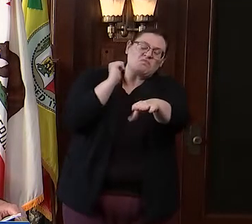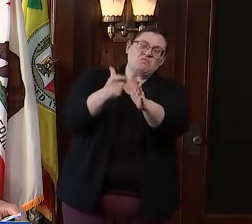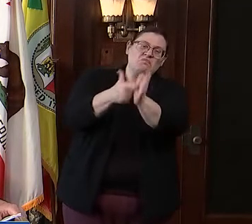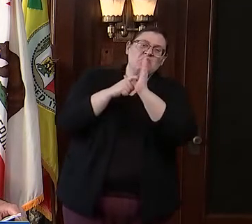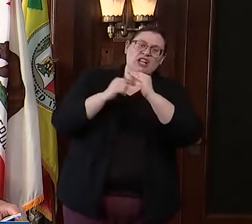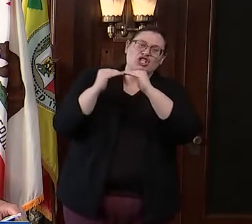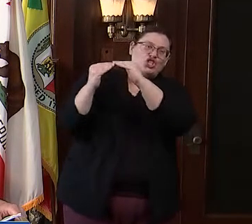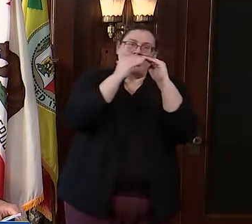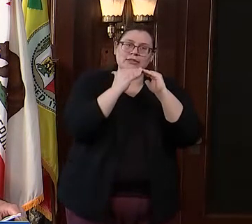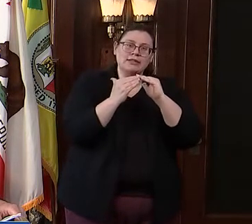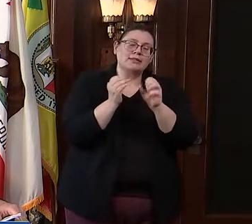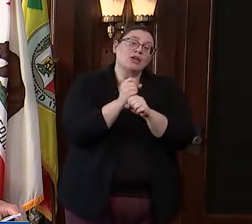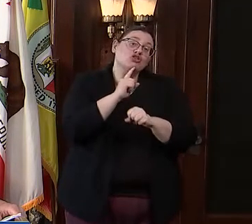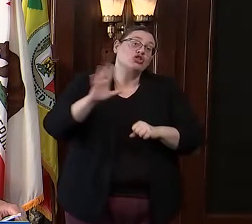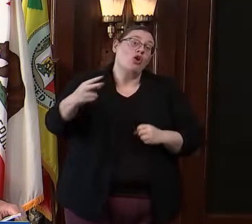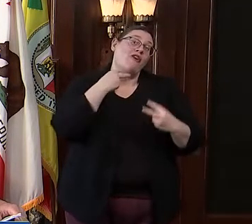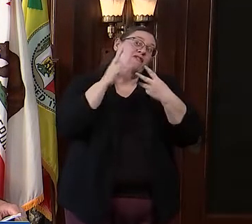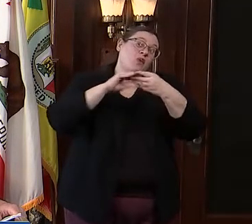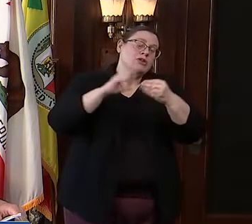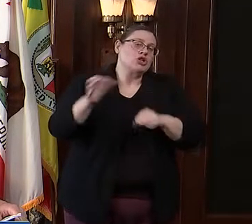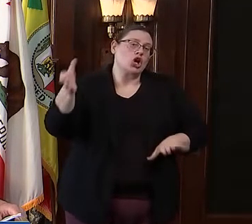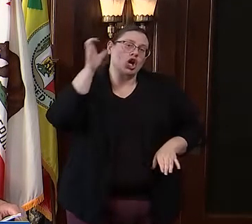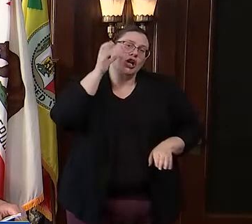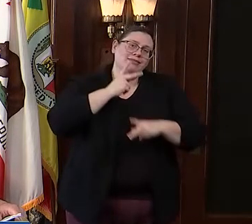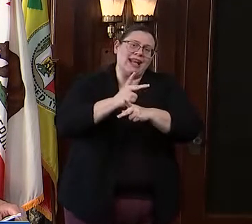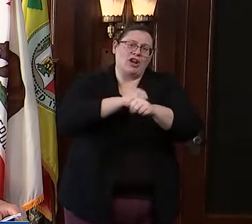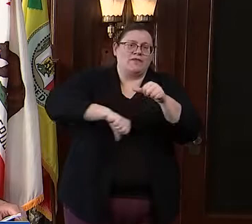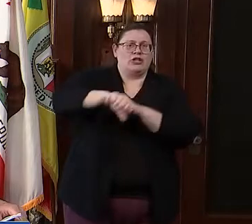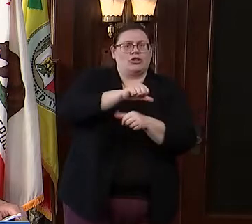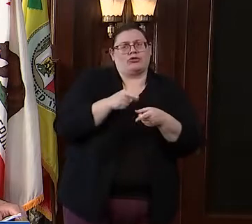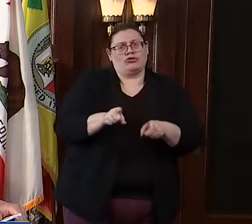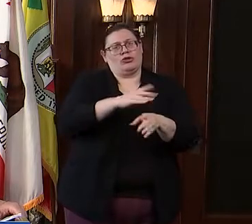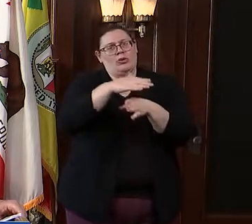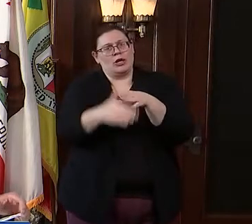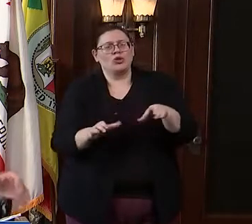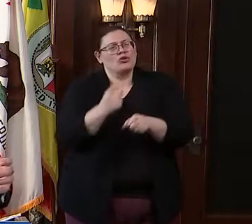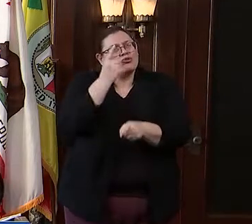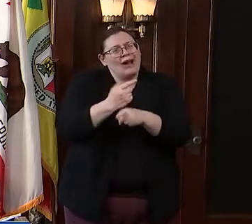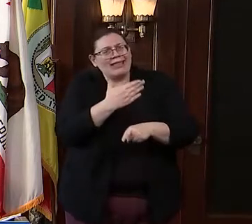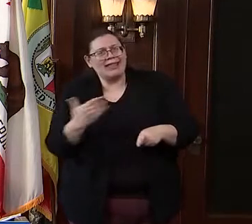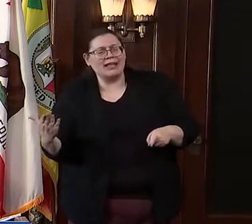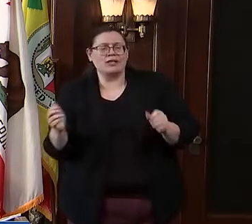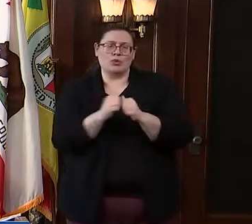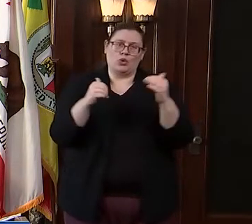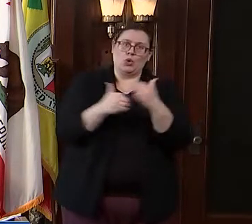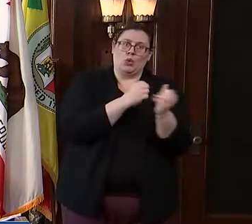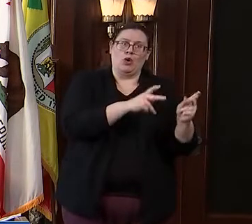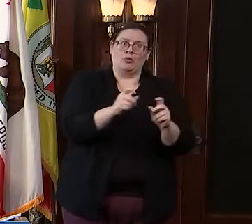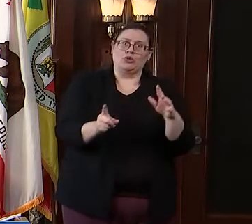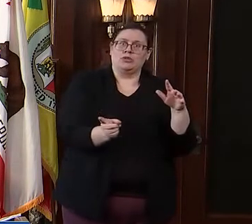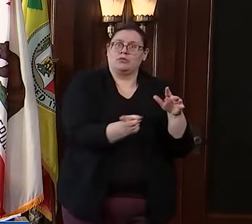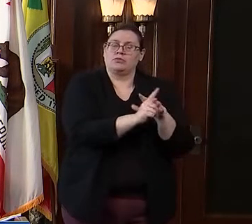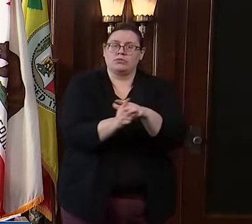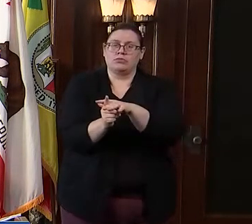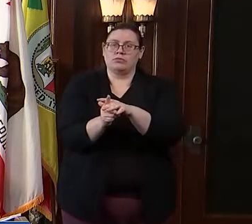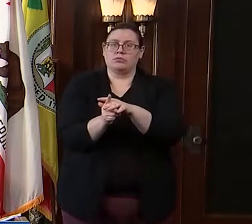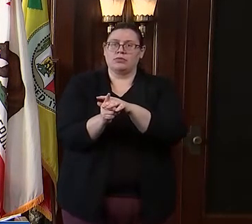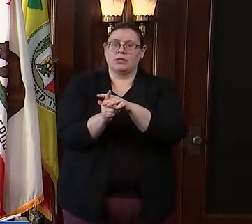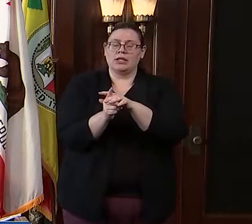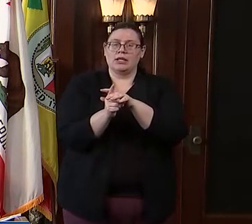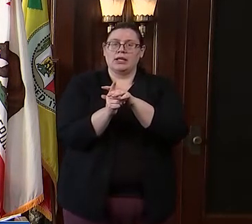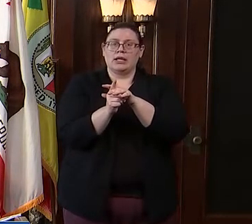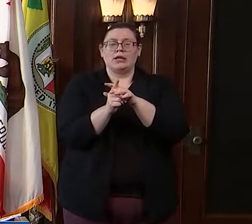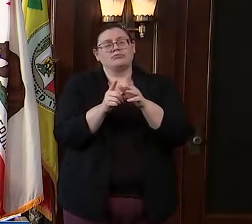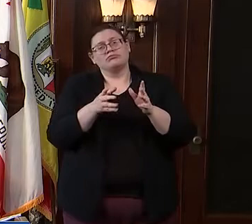sure your voices are heard. Please keep caring for each other this weekend. Do the right things with the new opportunities that we have. I know some of you will be out